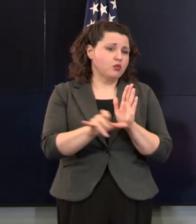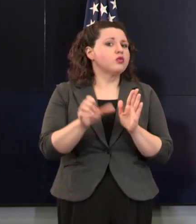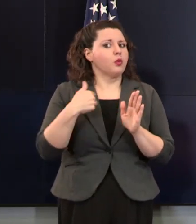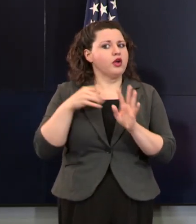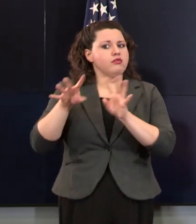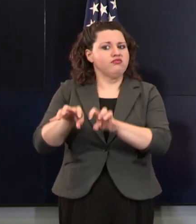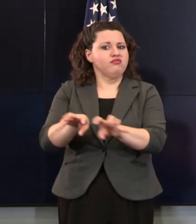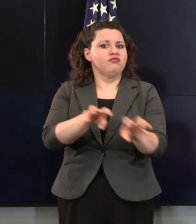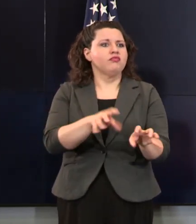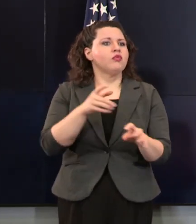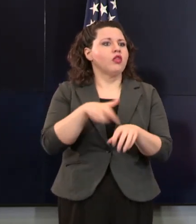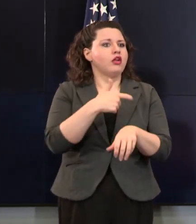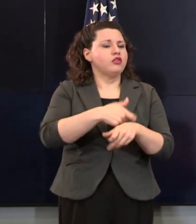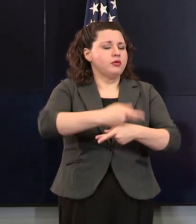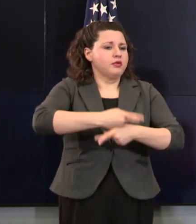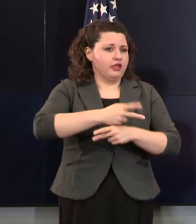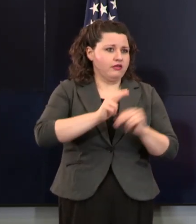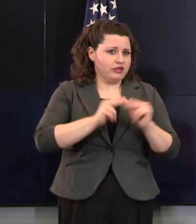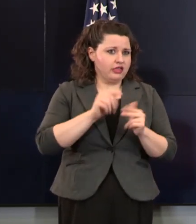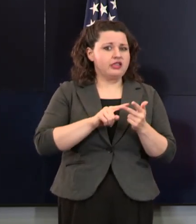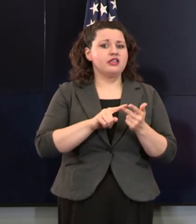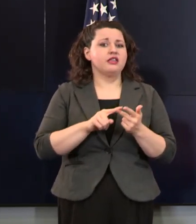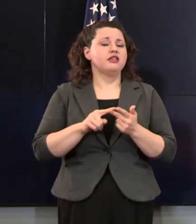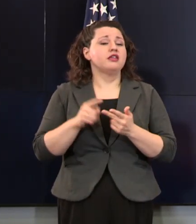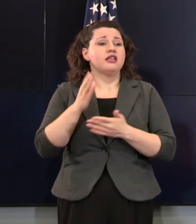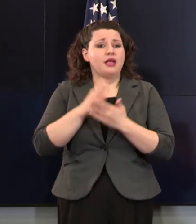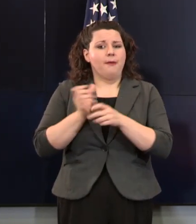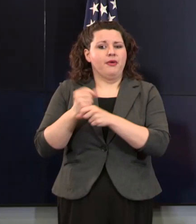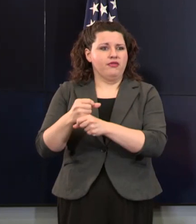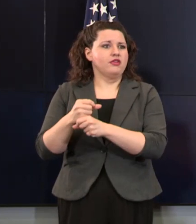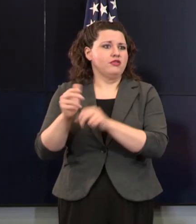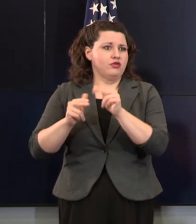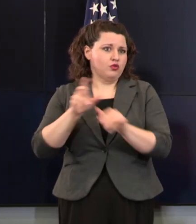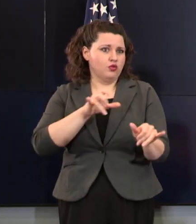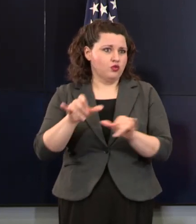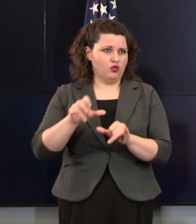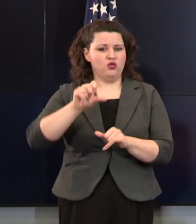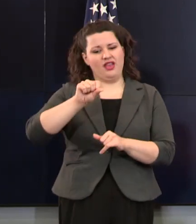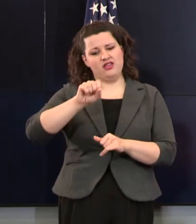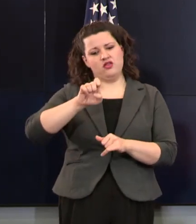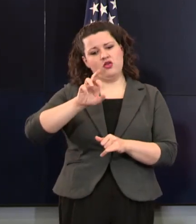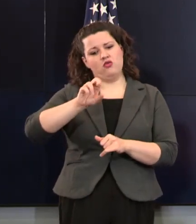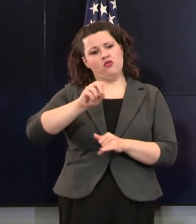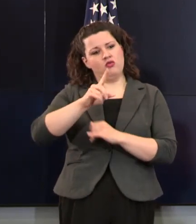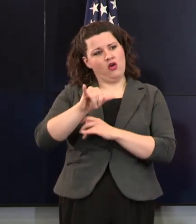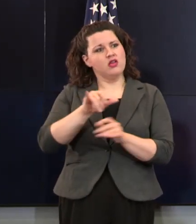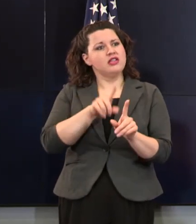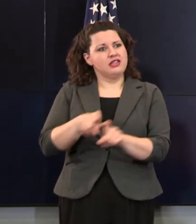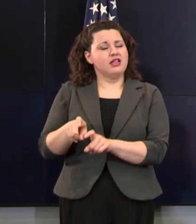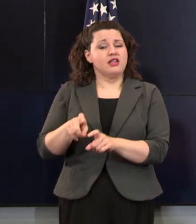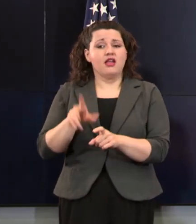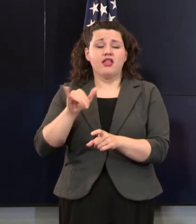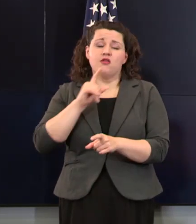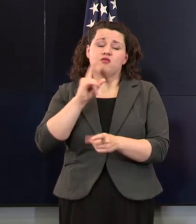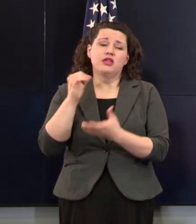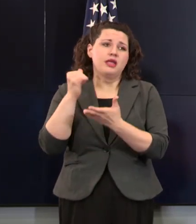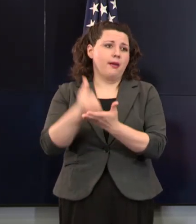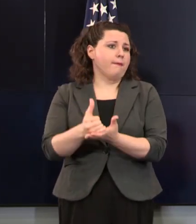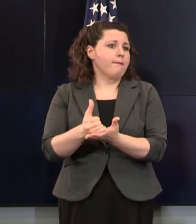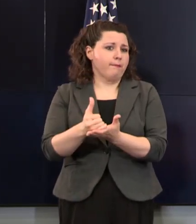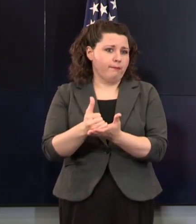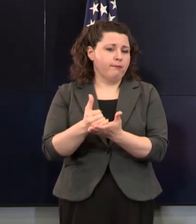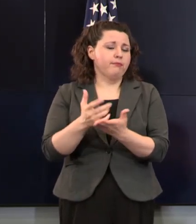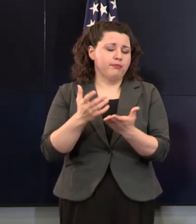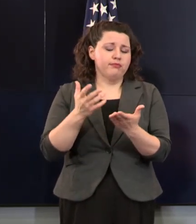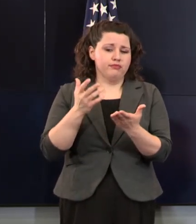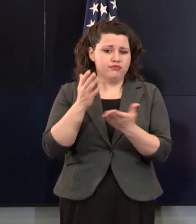testing with our long-term care facilities and some of our manufacturing facilities, and that really does help, again, just address